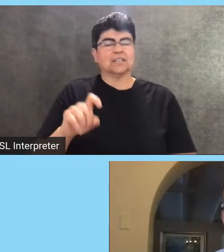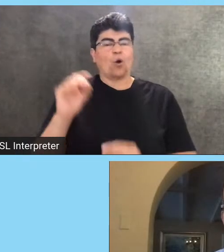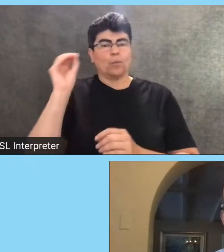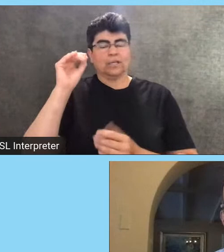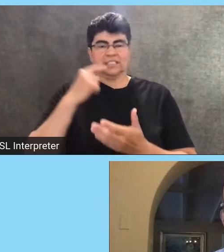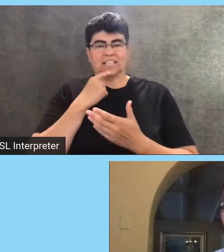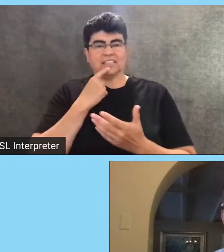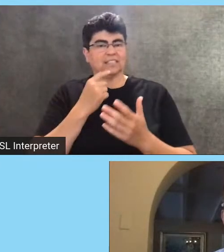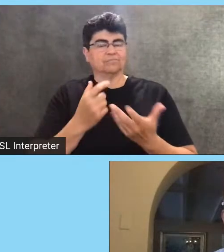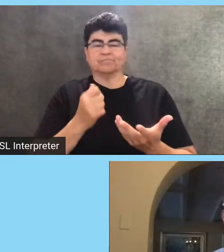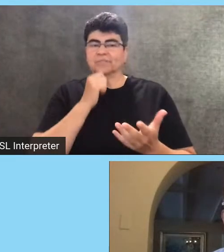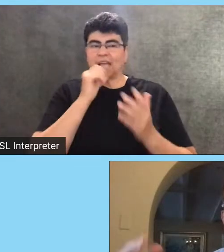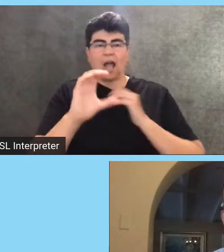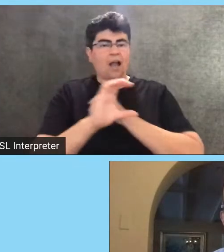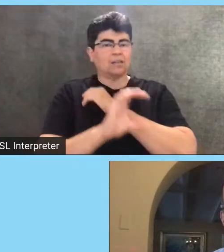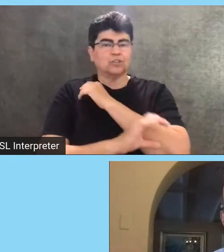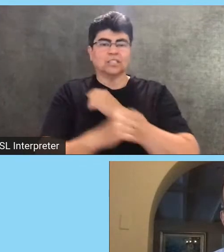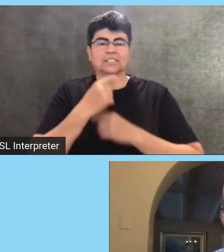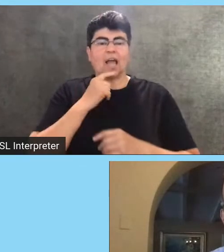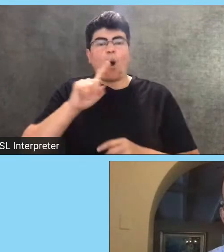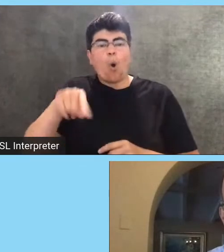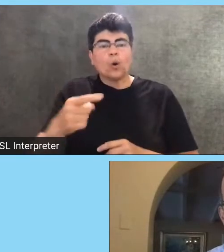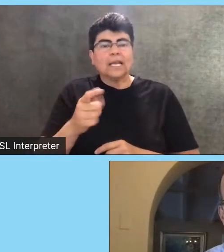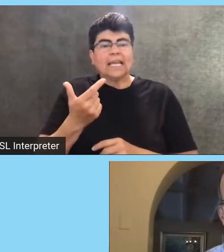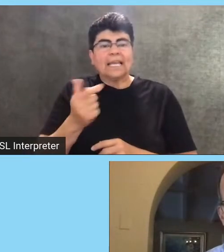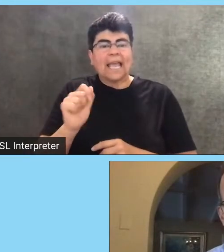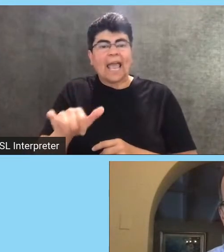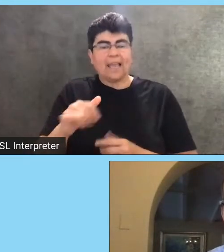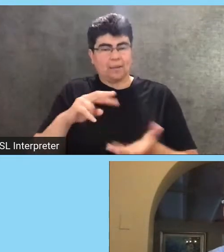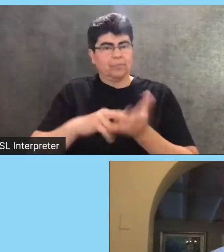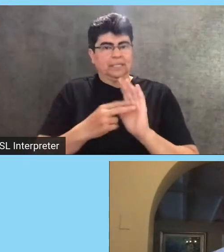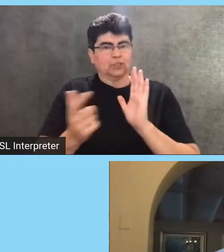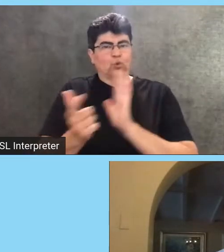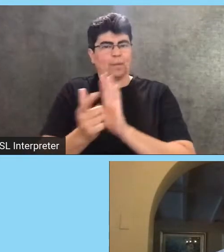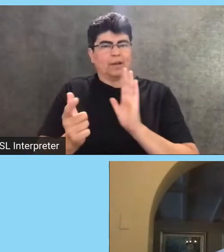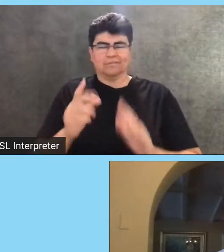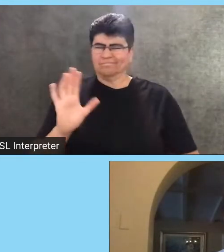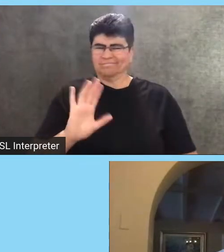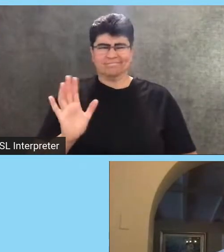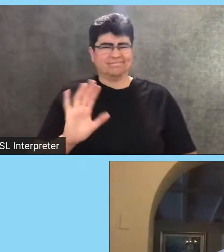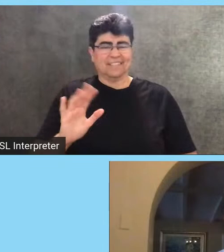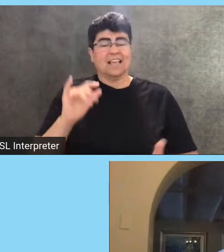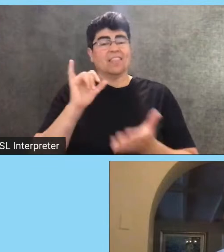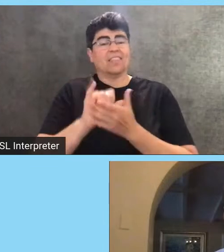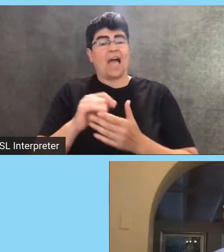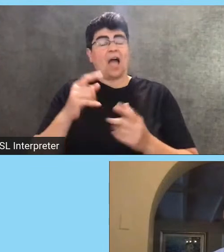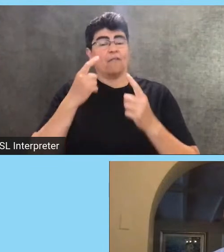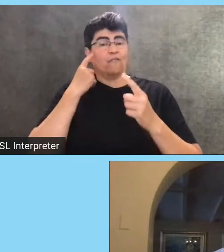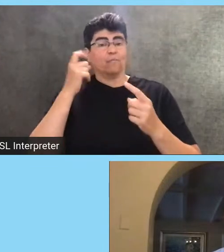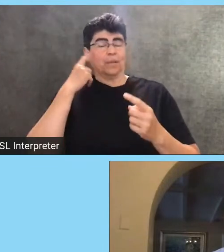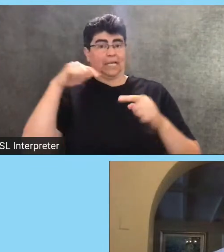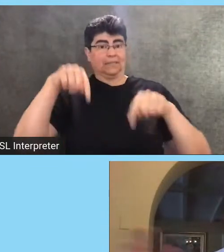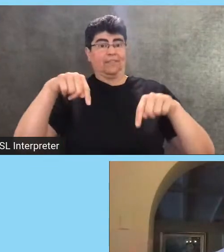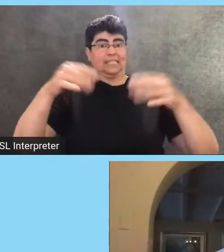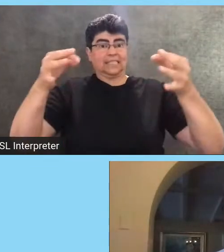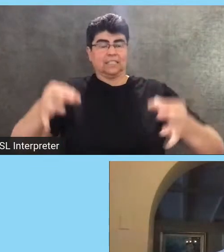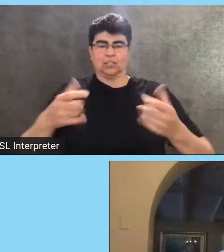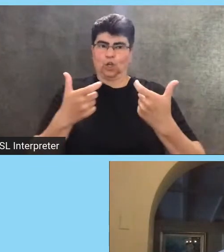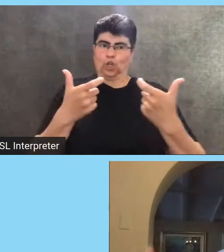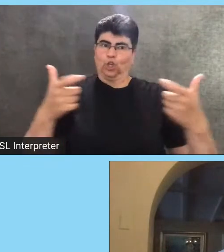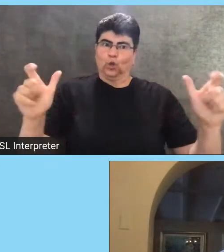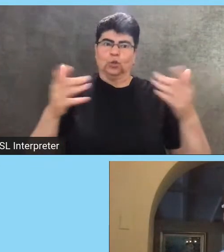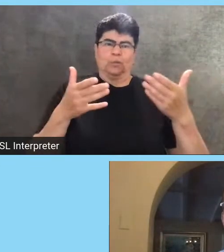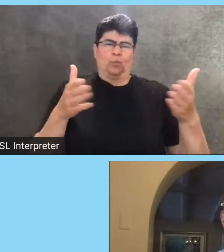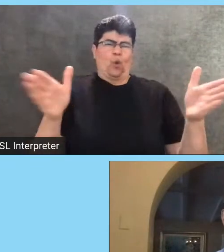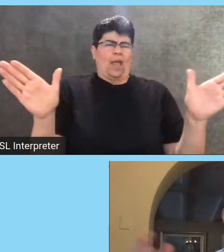it's unconstitutional to say merely being gay is illegal, is criminal. So this is, when it comes to the breadth of this decision, it is huge. It's